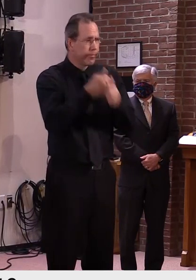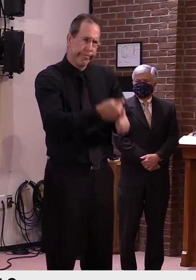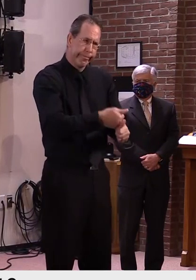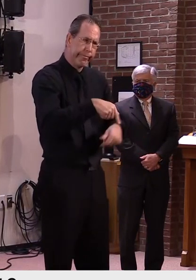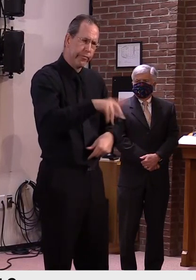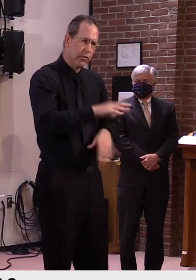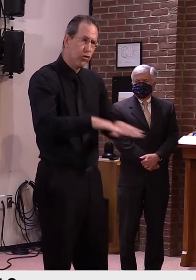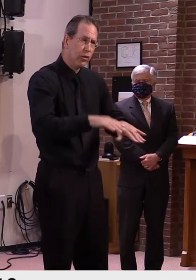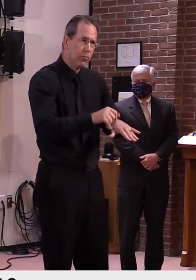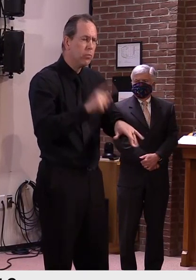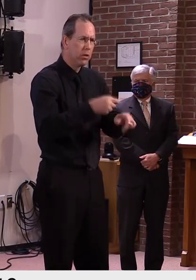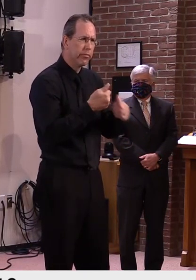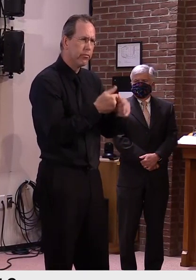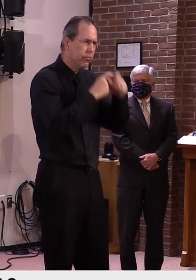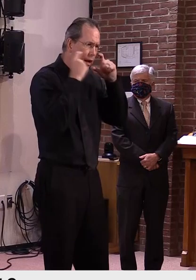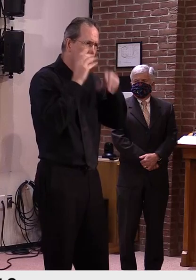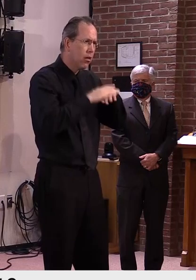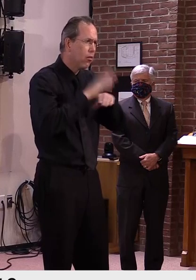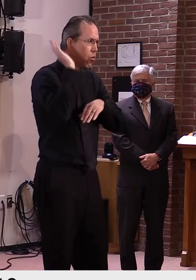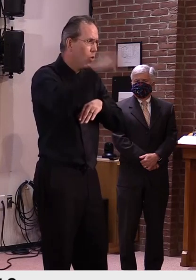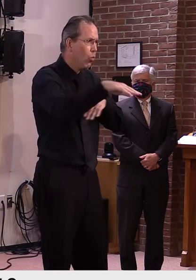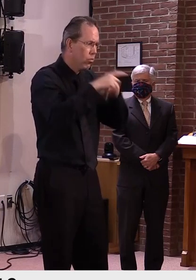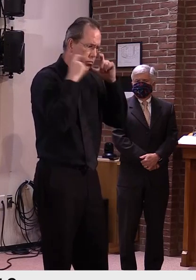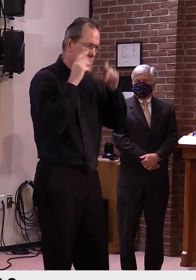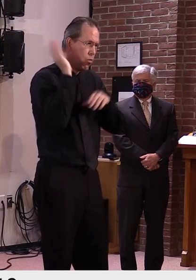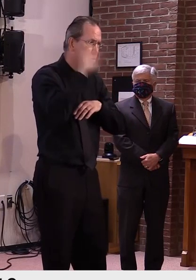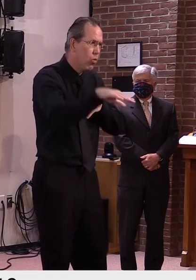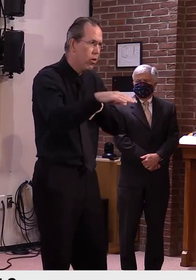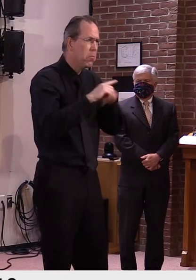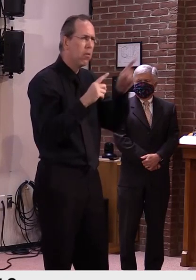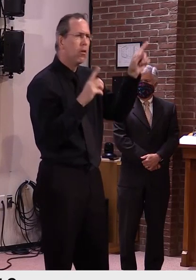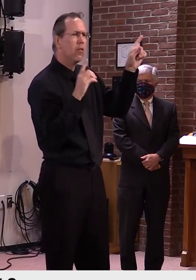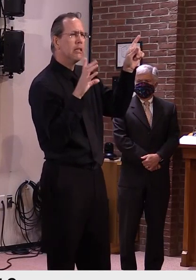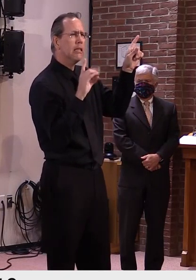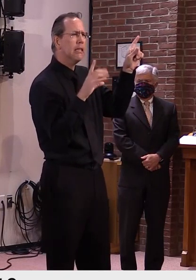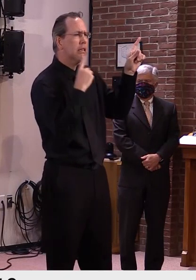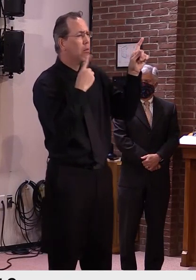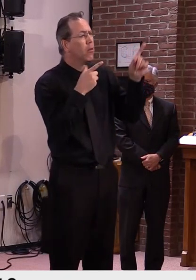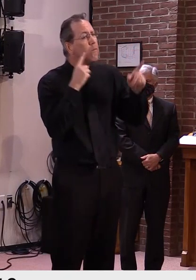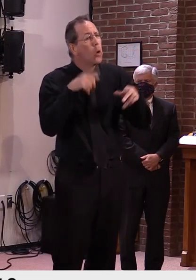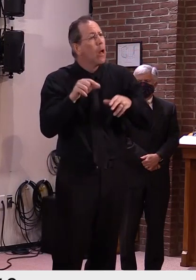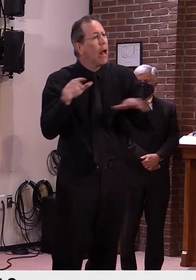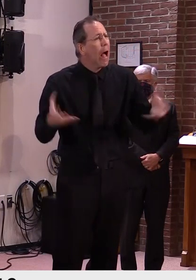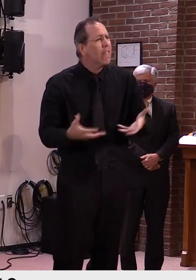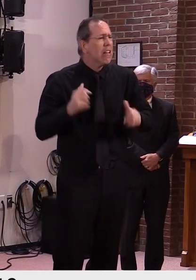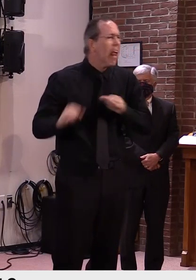CDC, and we'll continue to do what we think is right for Vermont.